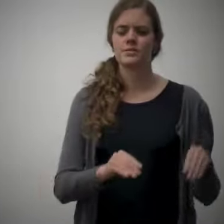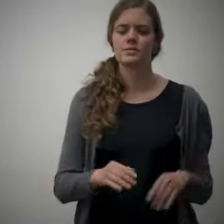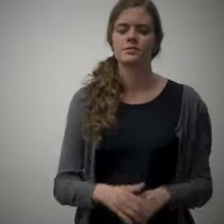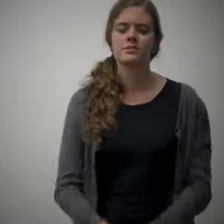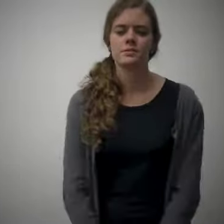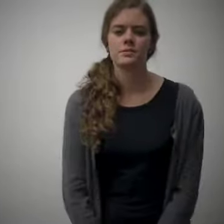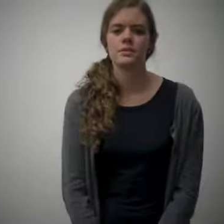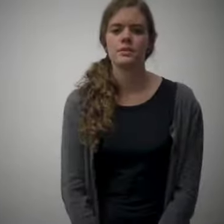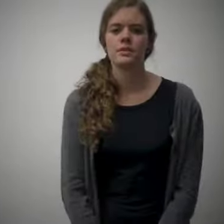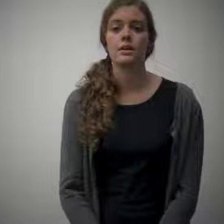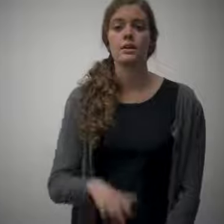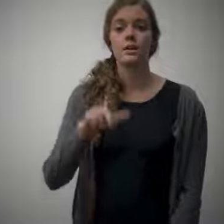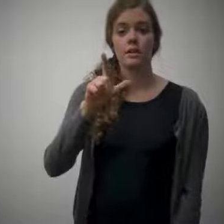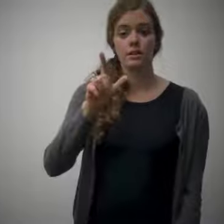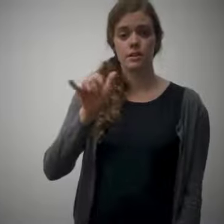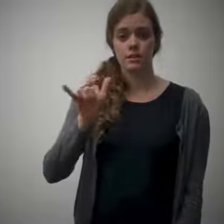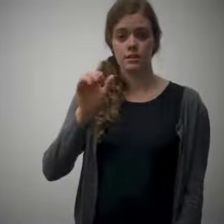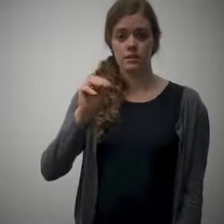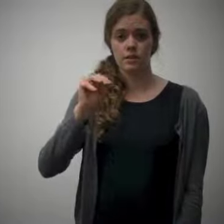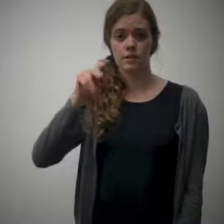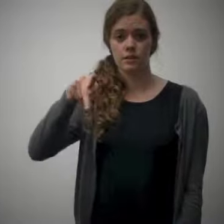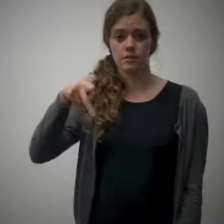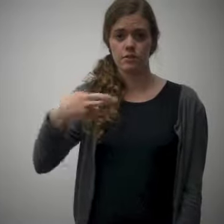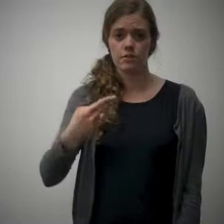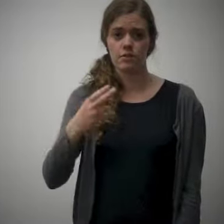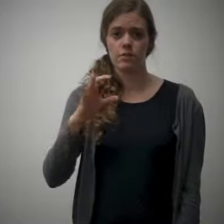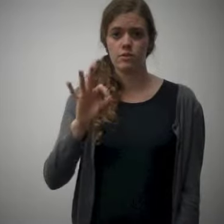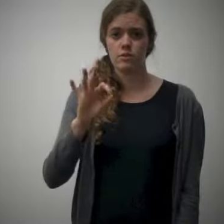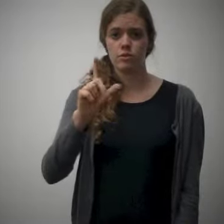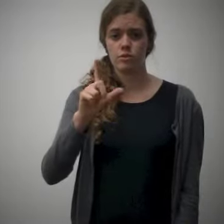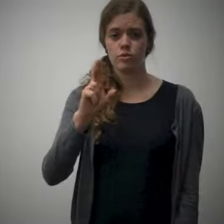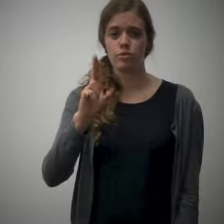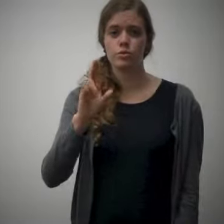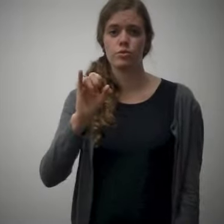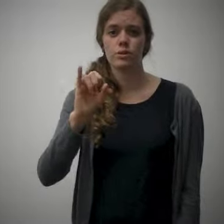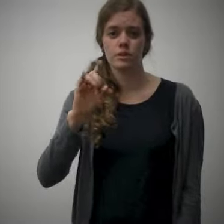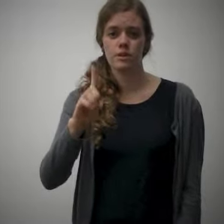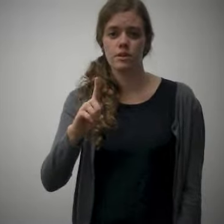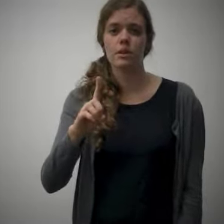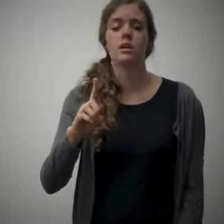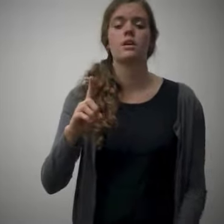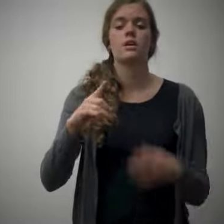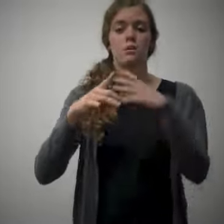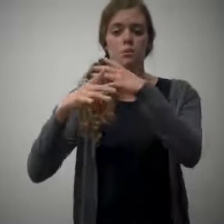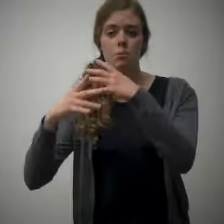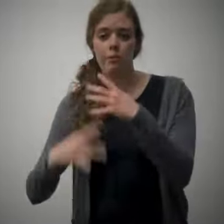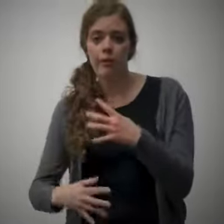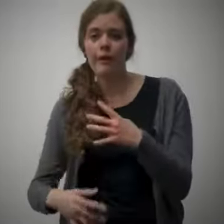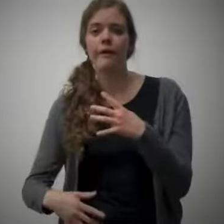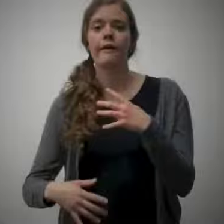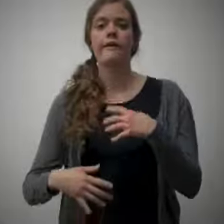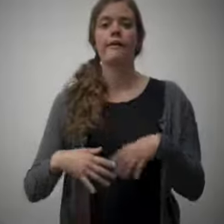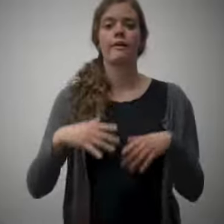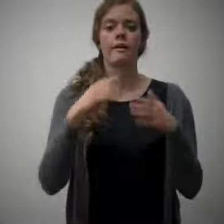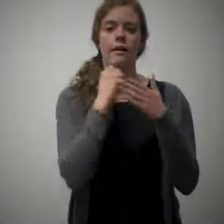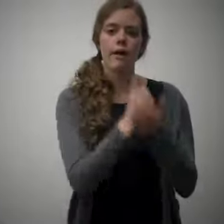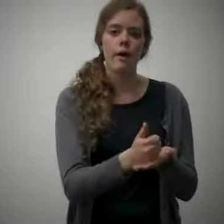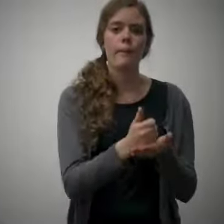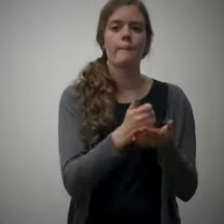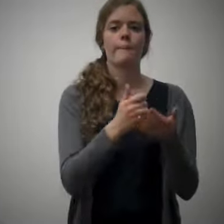Lymph fluids and blood lubricate your ropes so they slide smoothly back and forth, making your movements